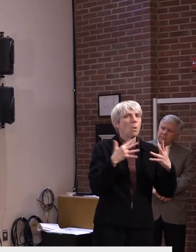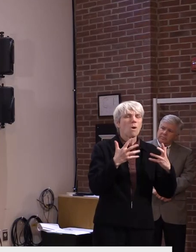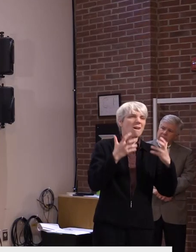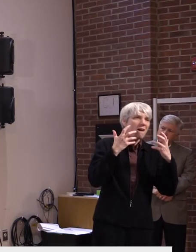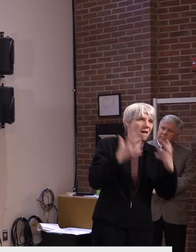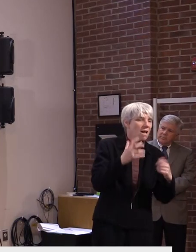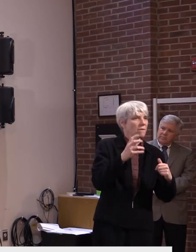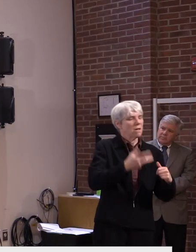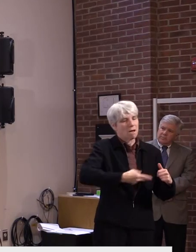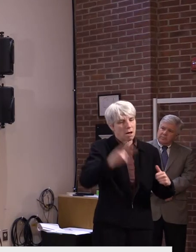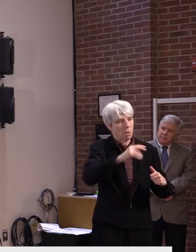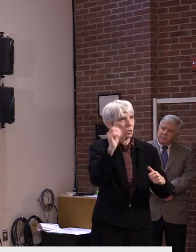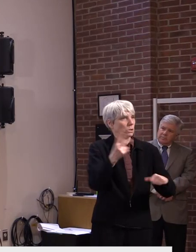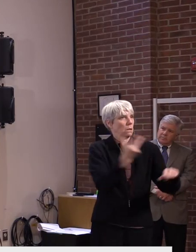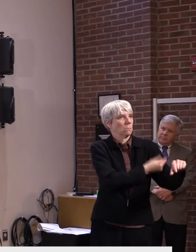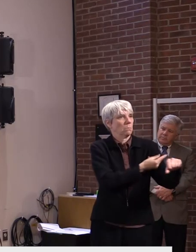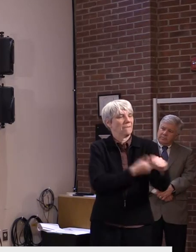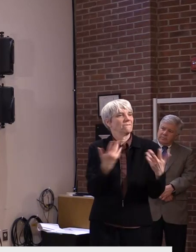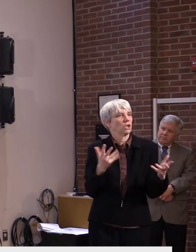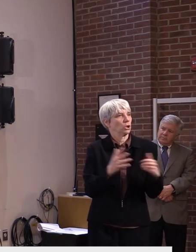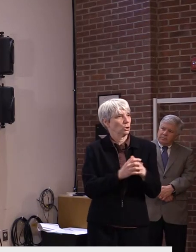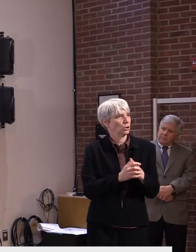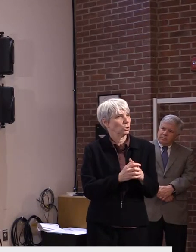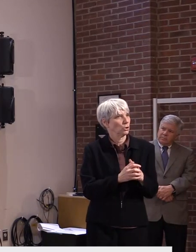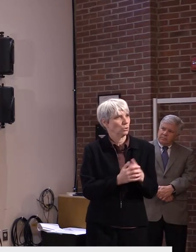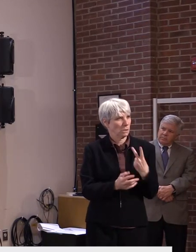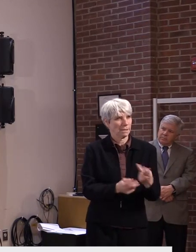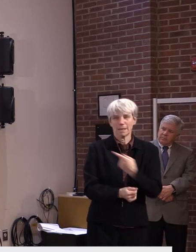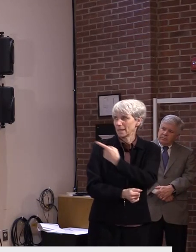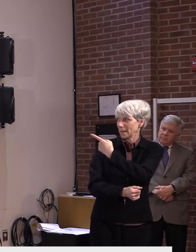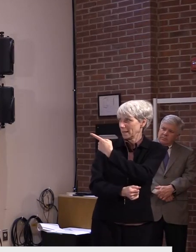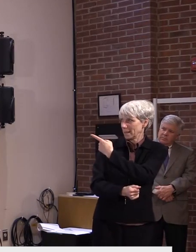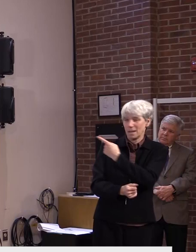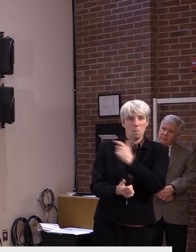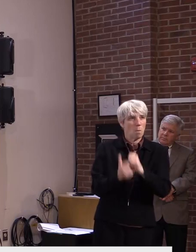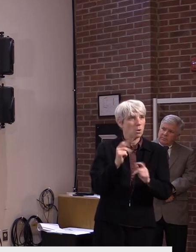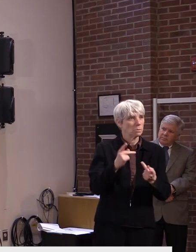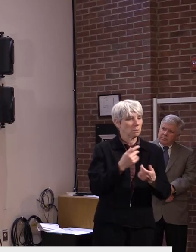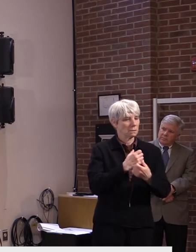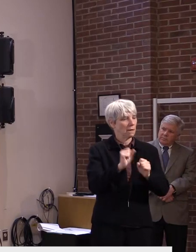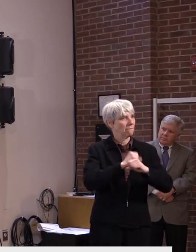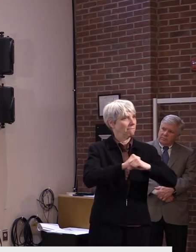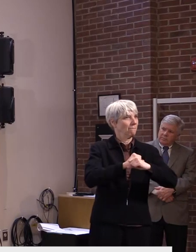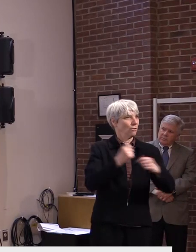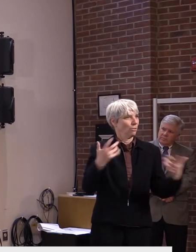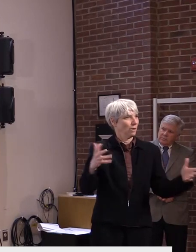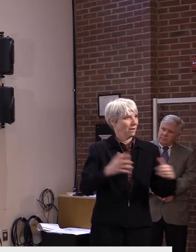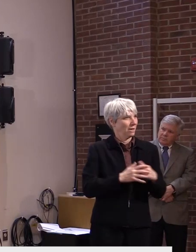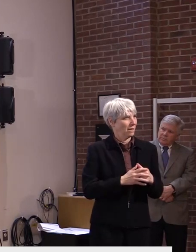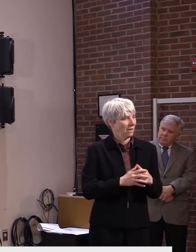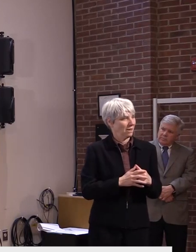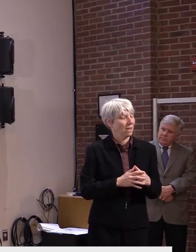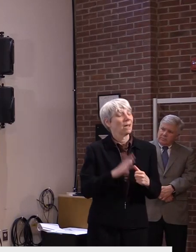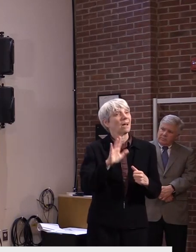that we're seeing the impact of the vaccine on much of the population, but we're also seeing